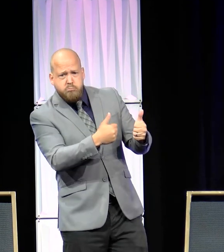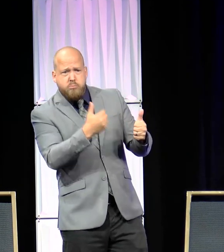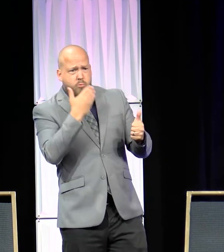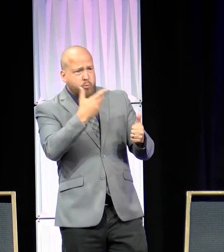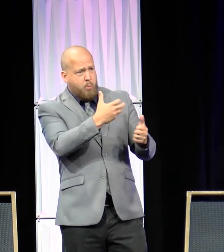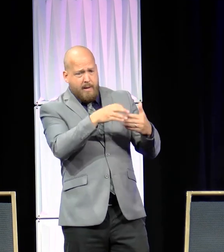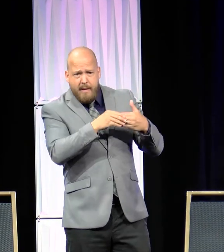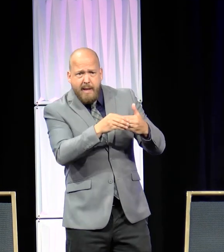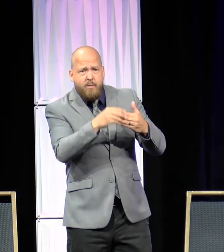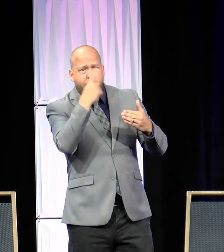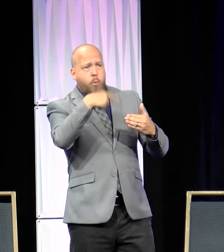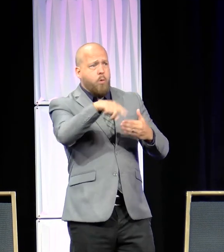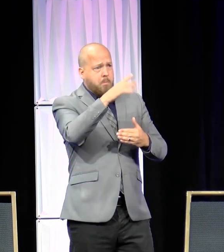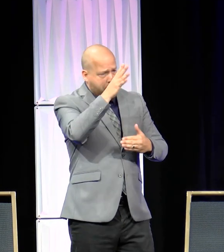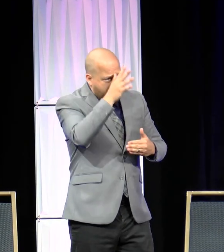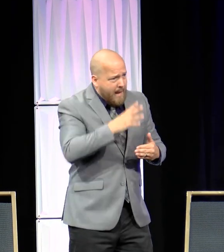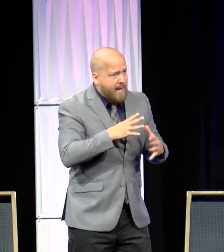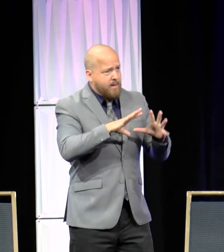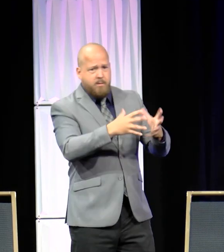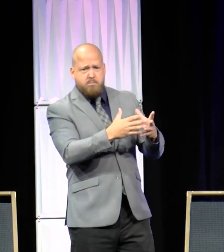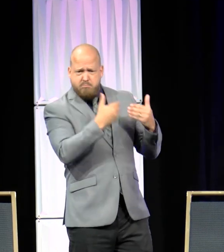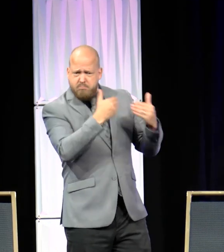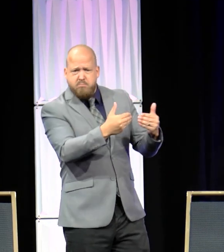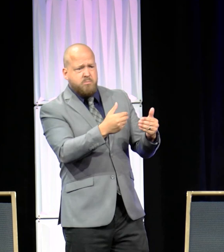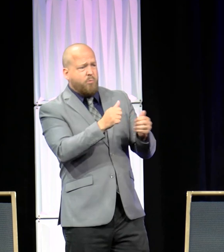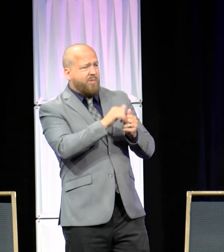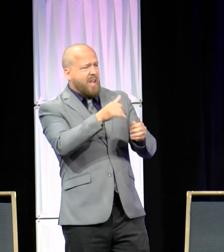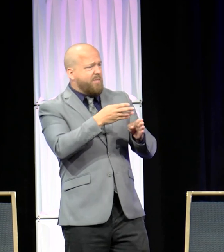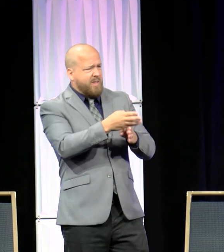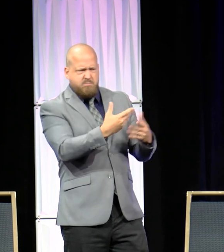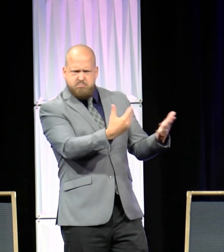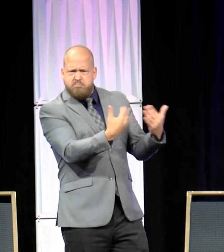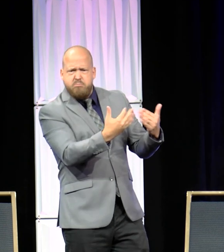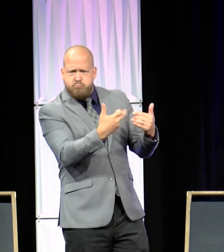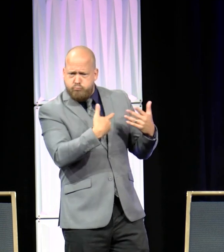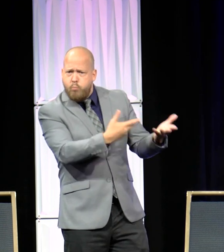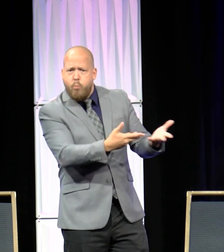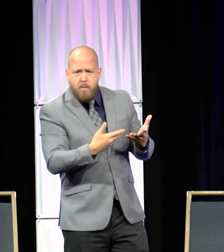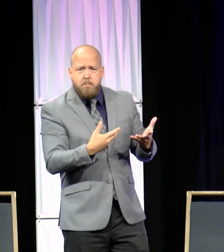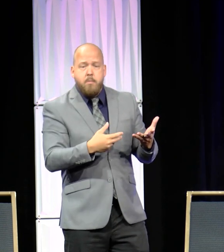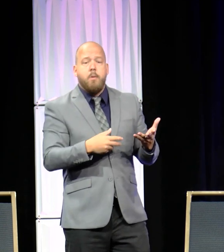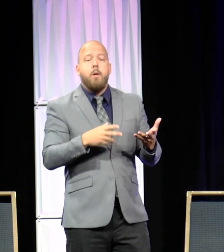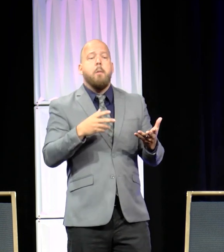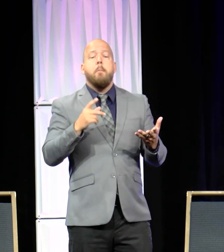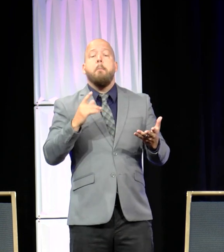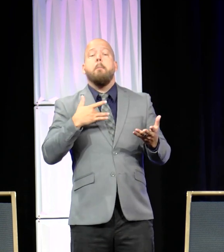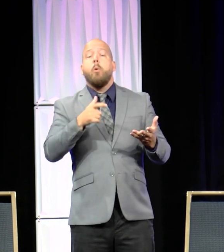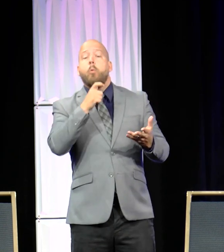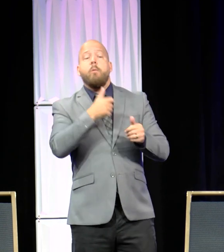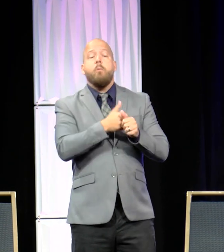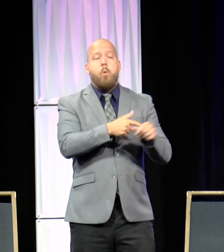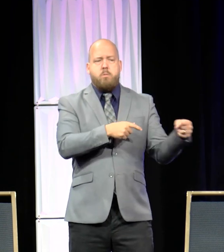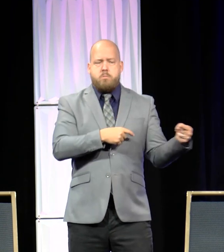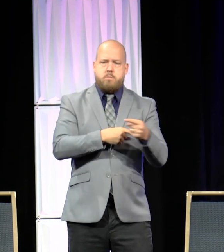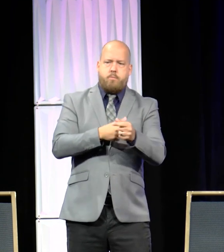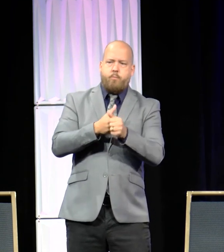this space, you better be ready to follow our lead. And I understood that.